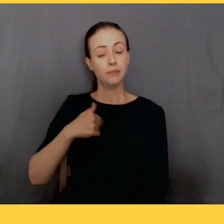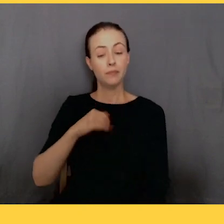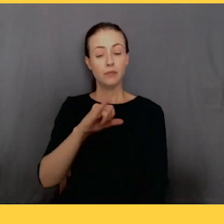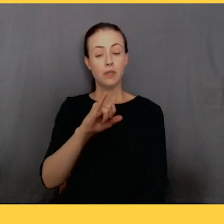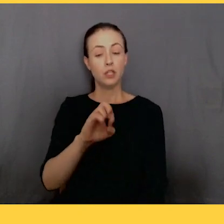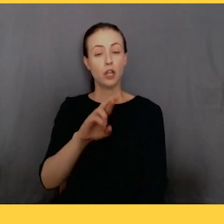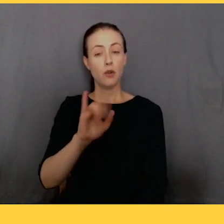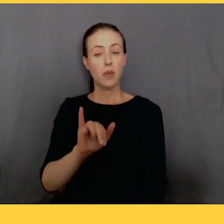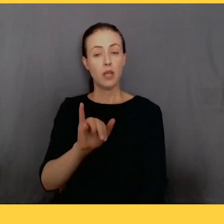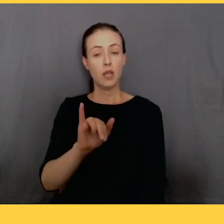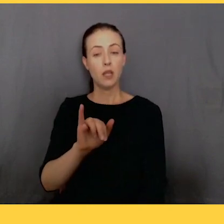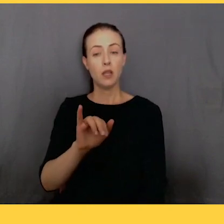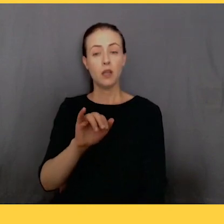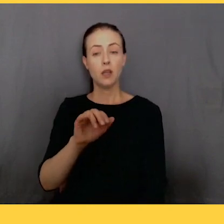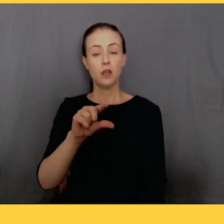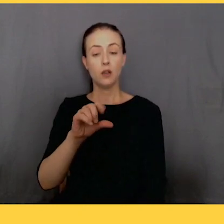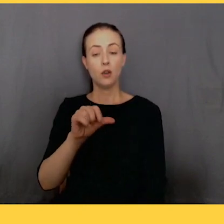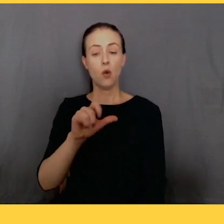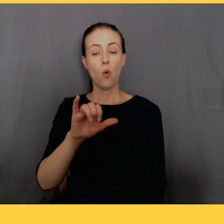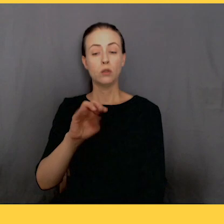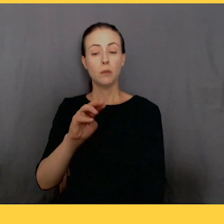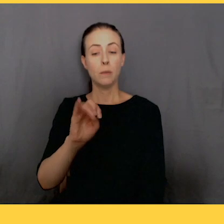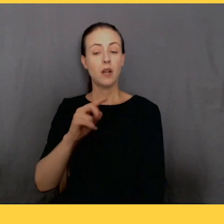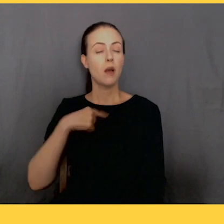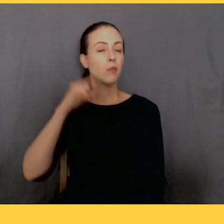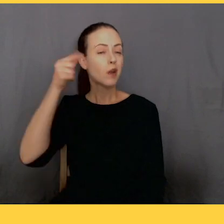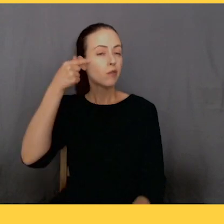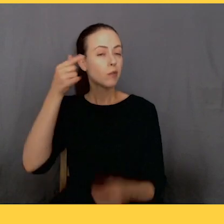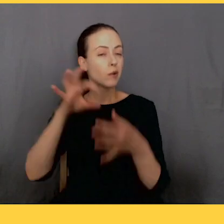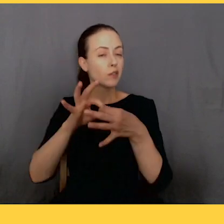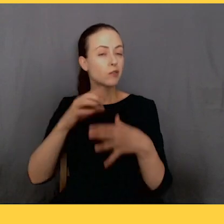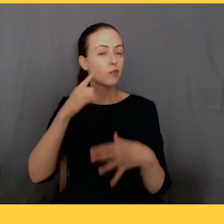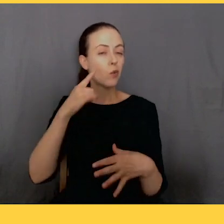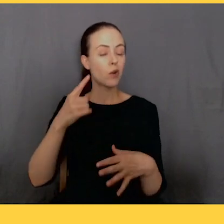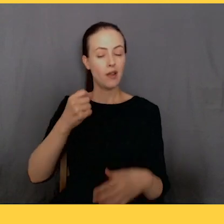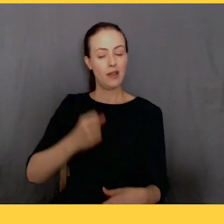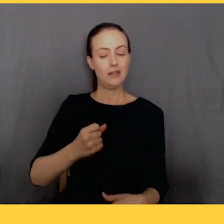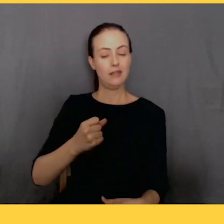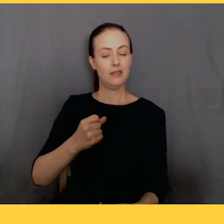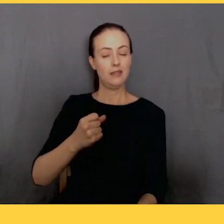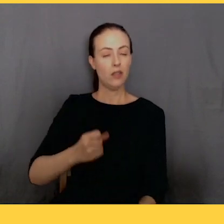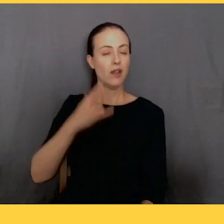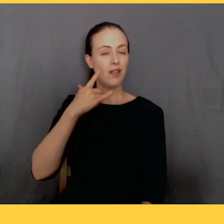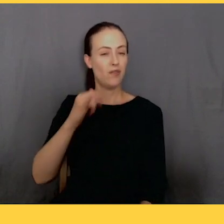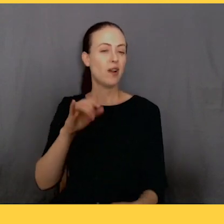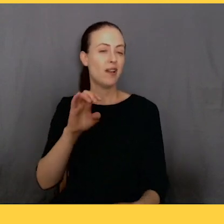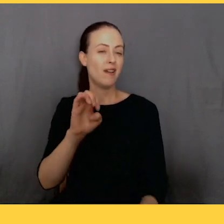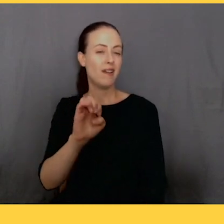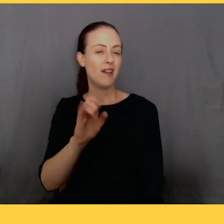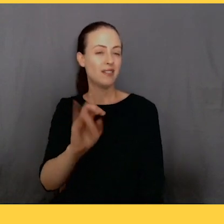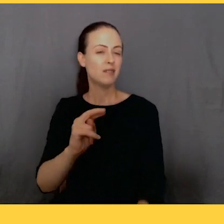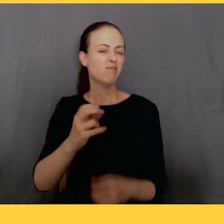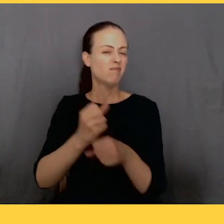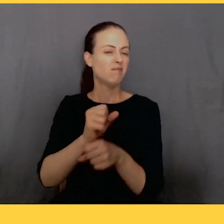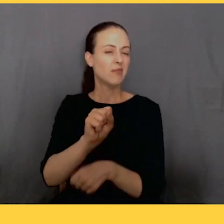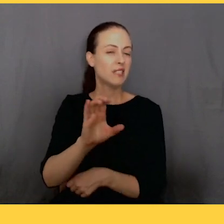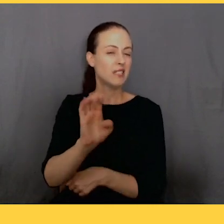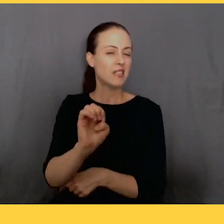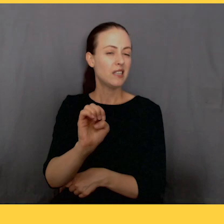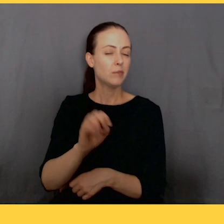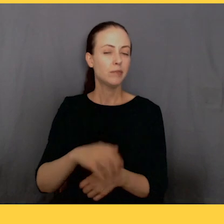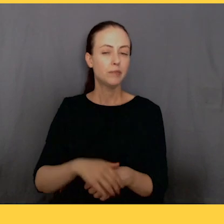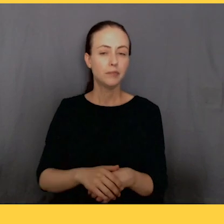Goldman, and I'm a Government Relations Manager for Southern California Edison for this area. I know or have met many of you, and I